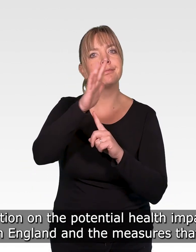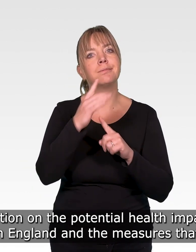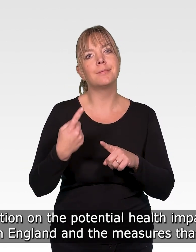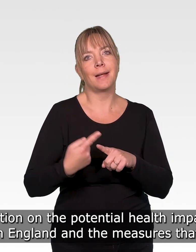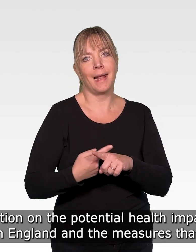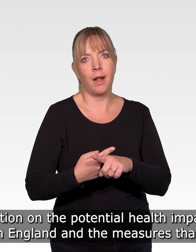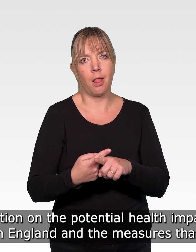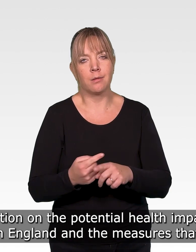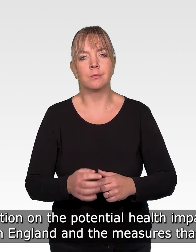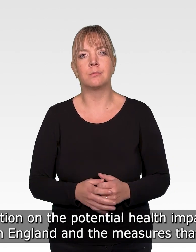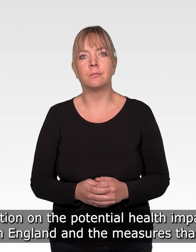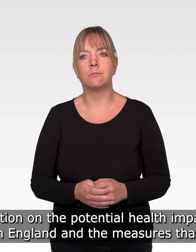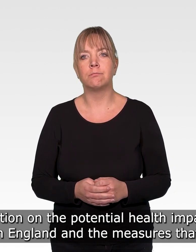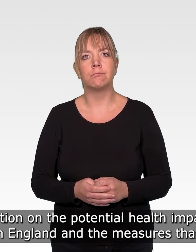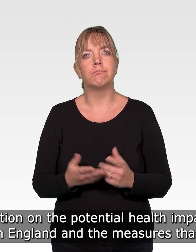events.